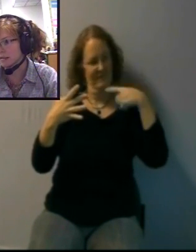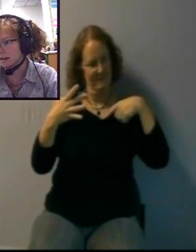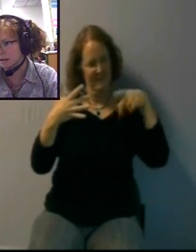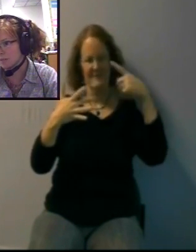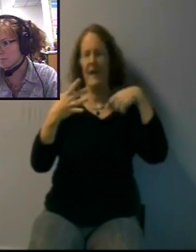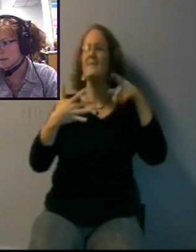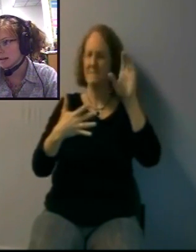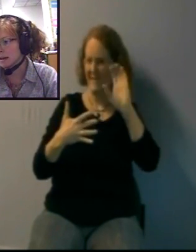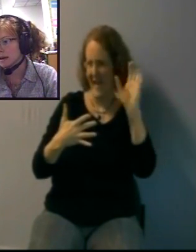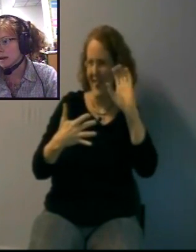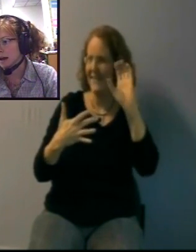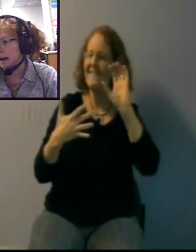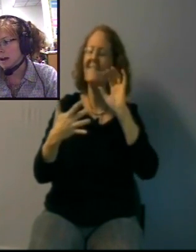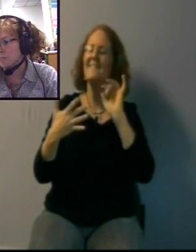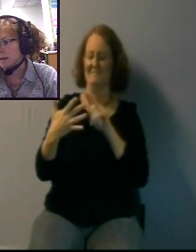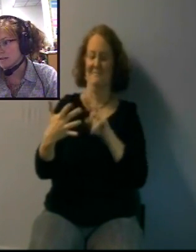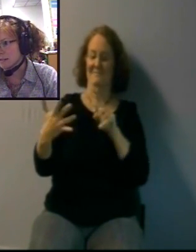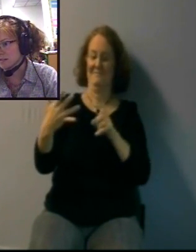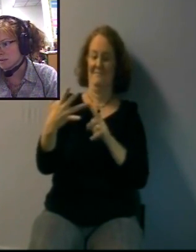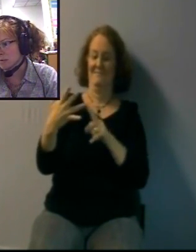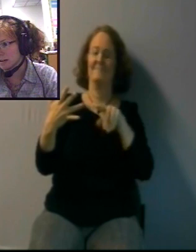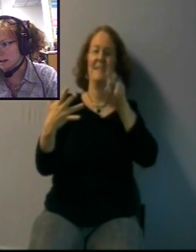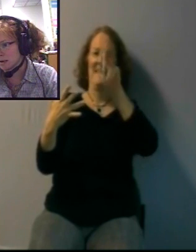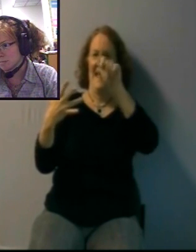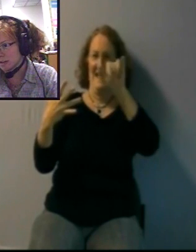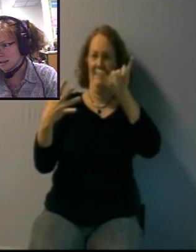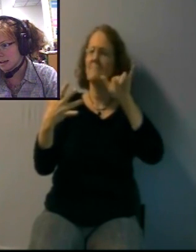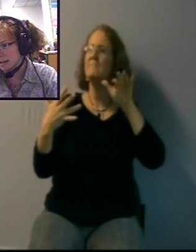name. My sister a bit under me